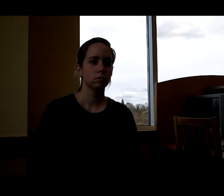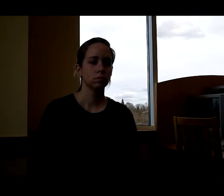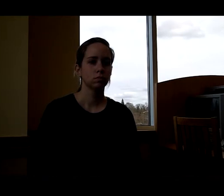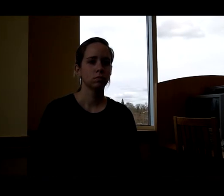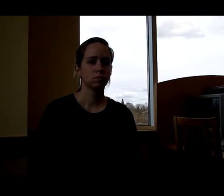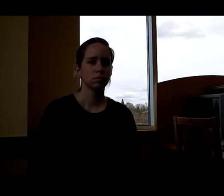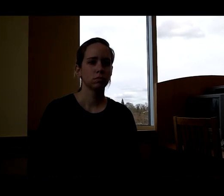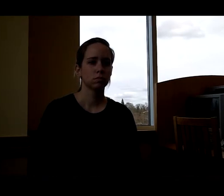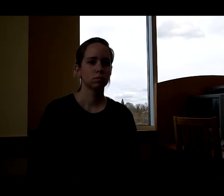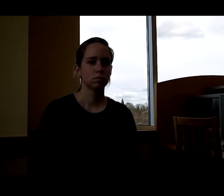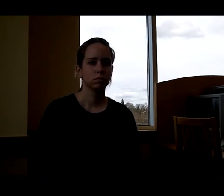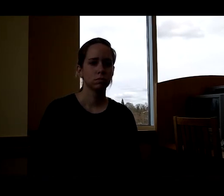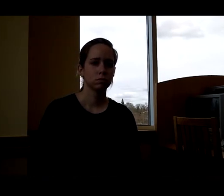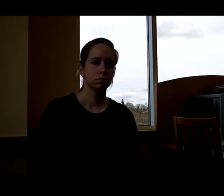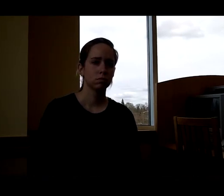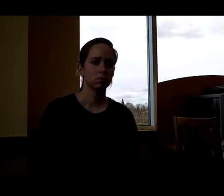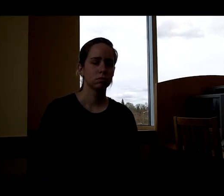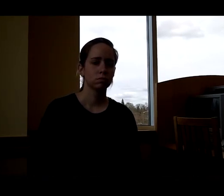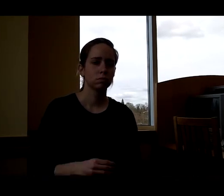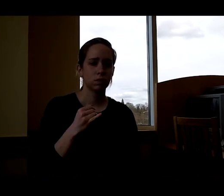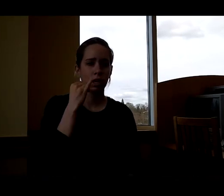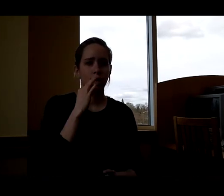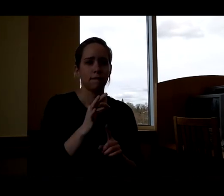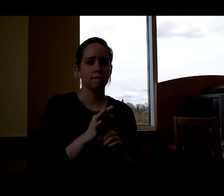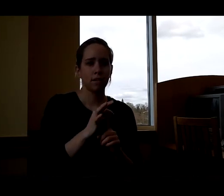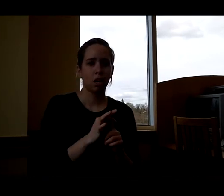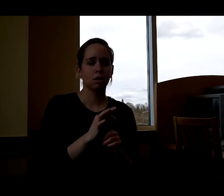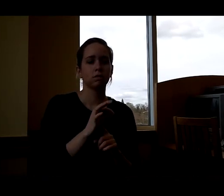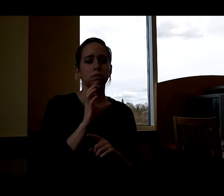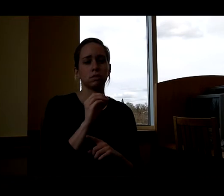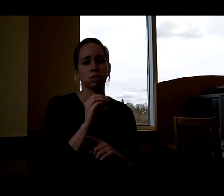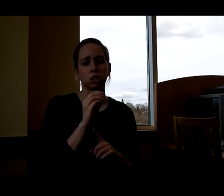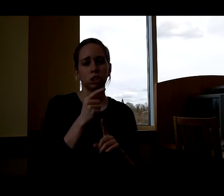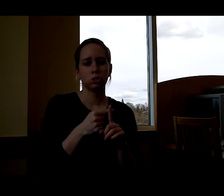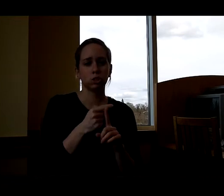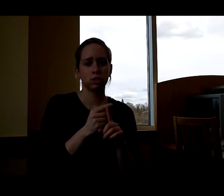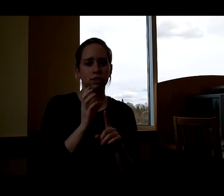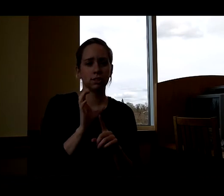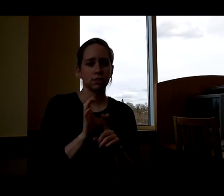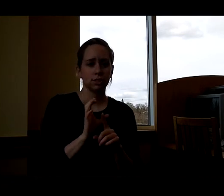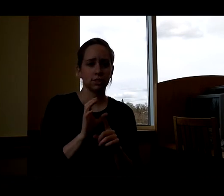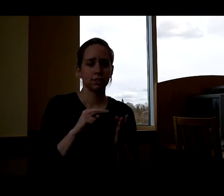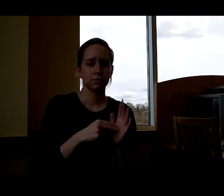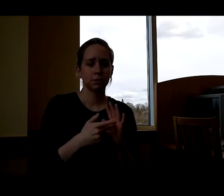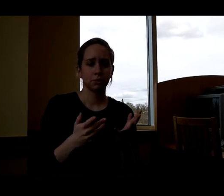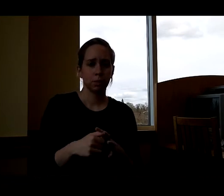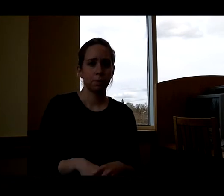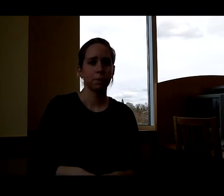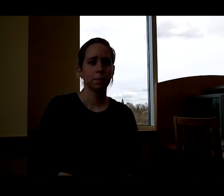In Fahrenheit, what's the same thing as 0 degrees Celsius? 0 degrees Celsius is what in Fahrenheit? Tom? 32.